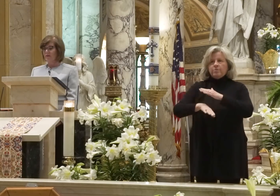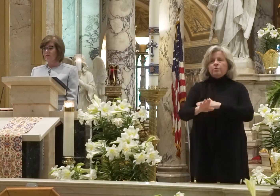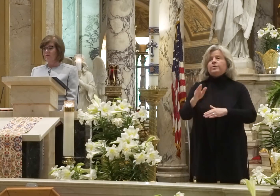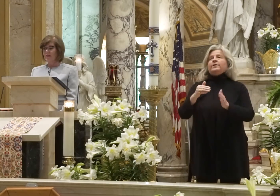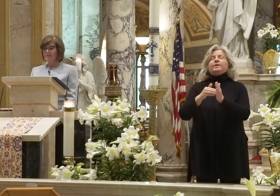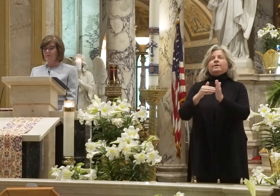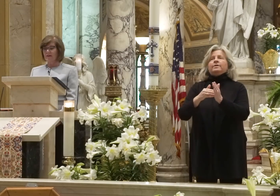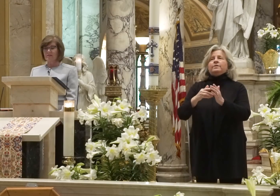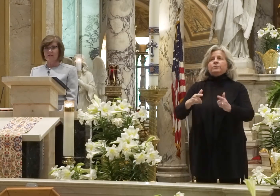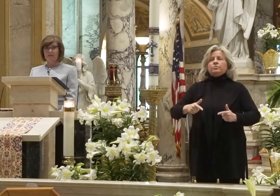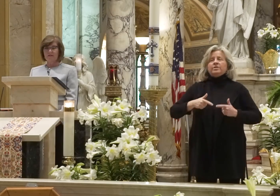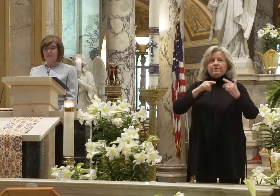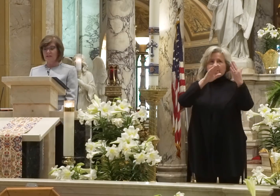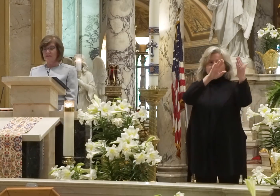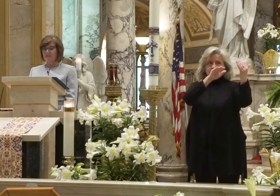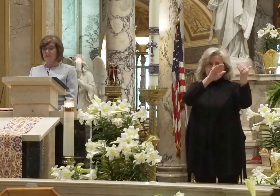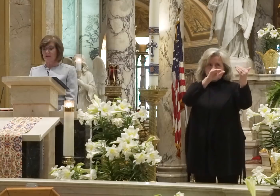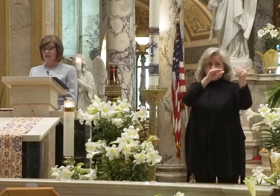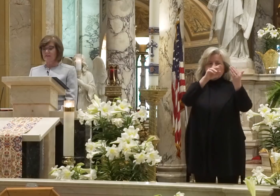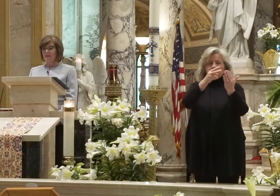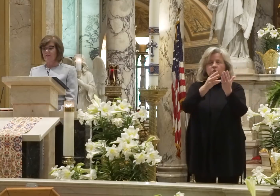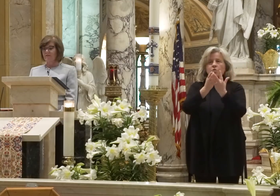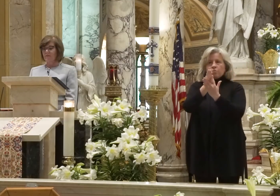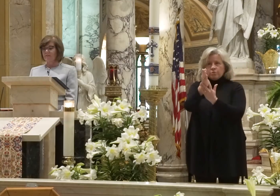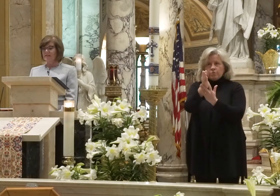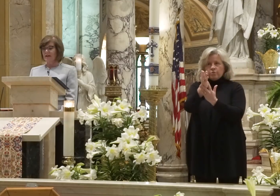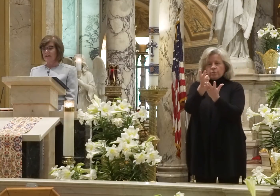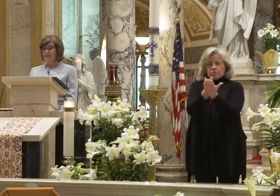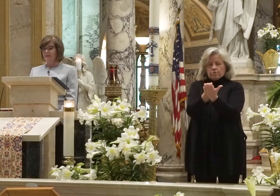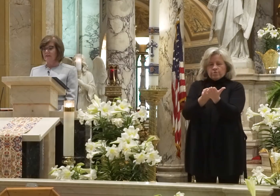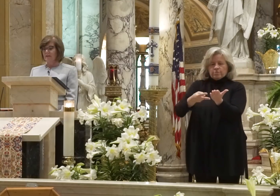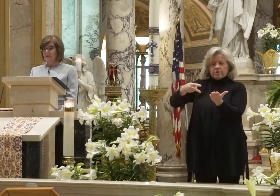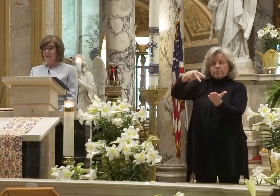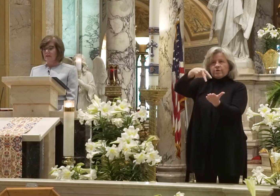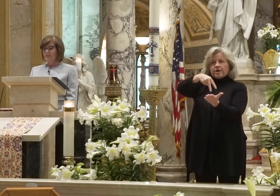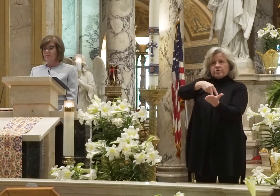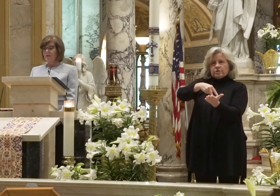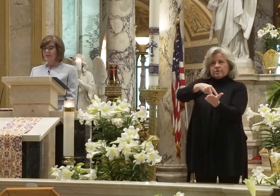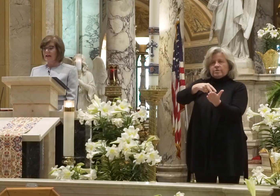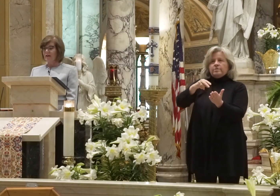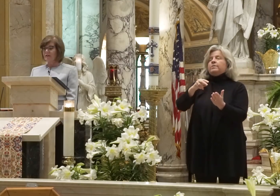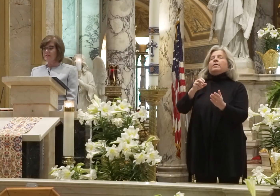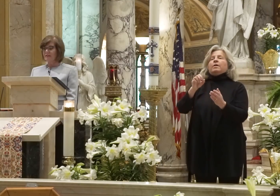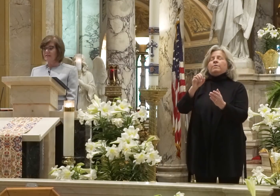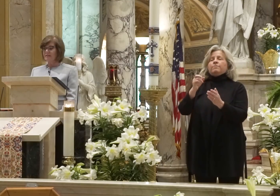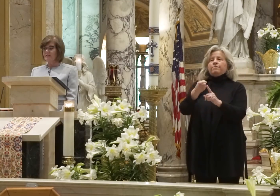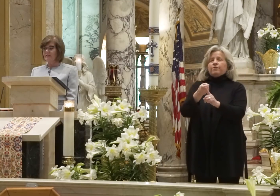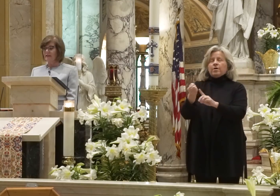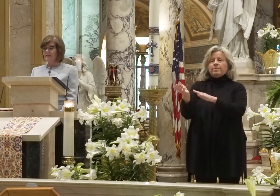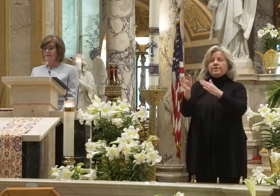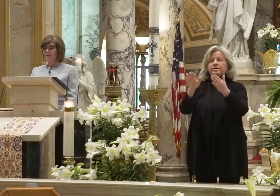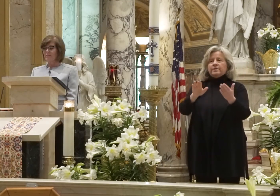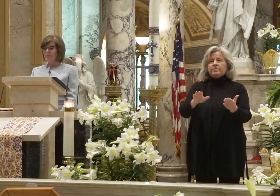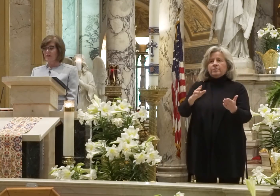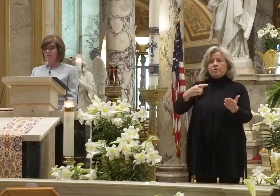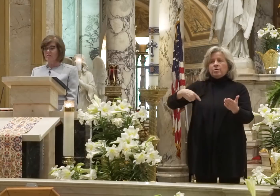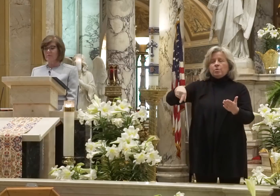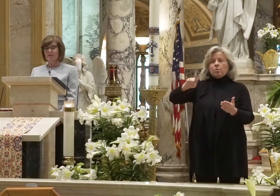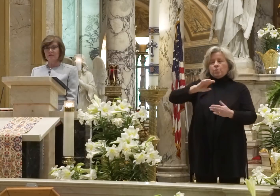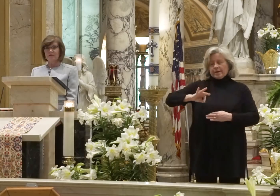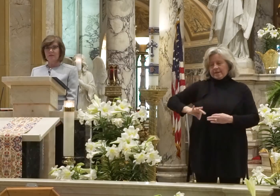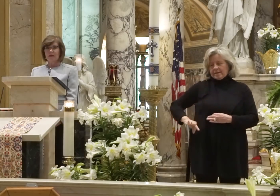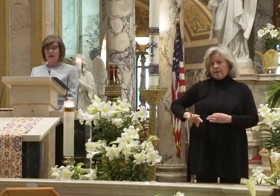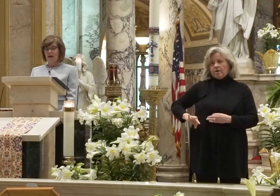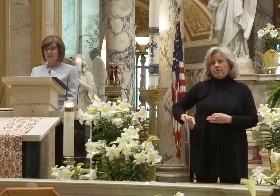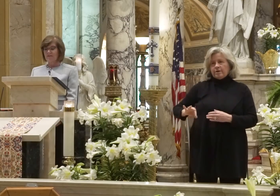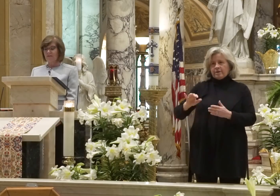hope through the resurrection of Jesus Christ from the dead, to an inheritance that is